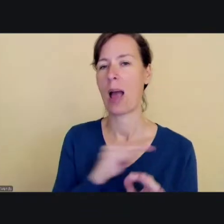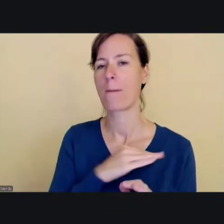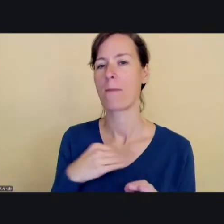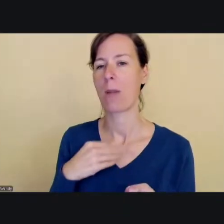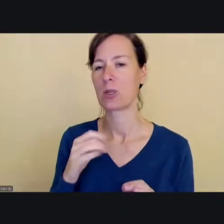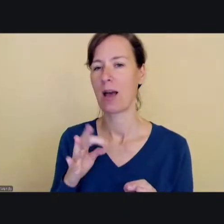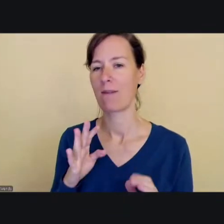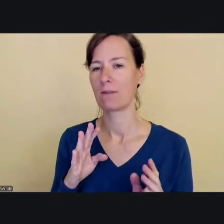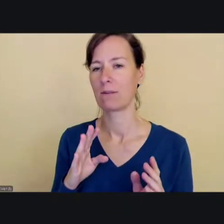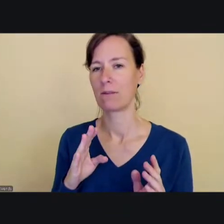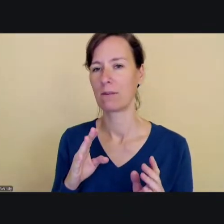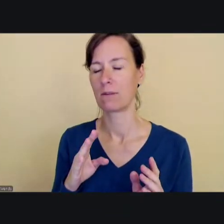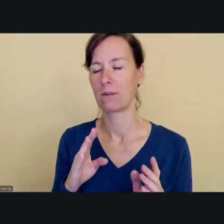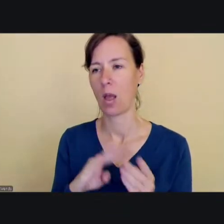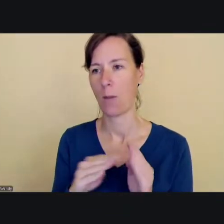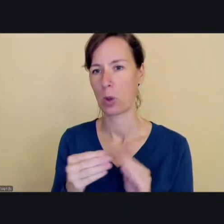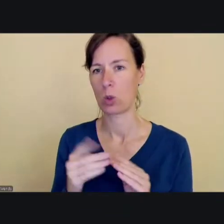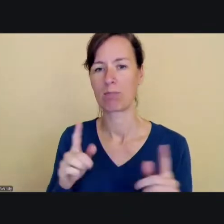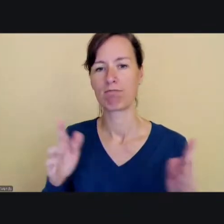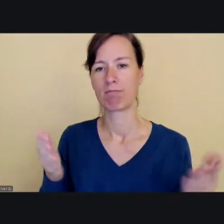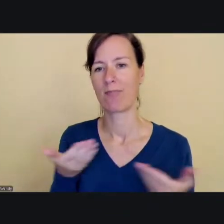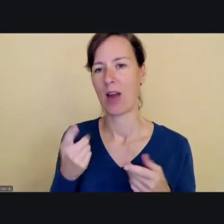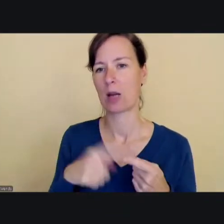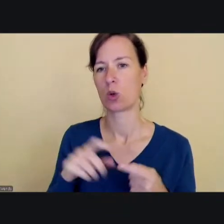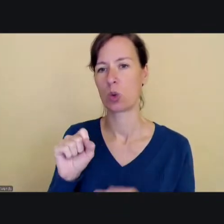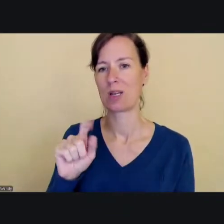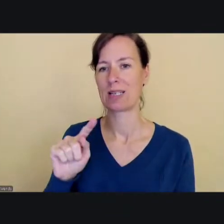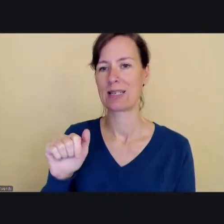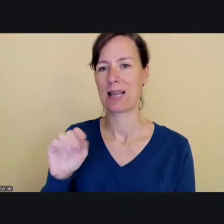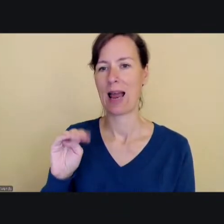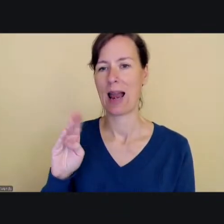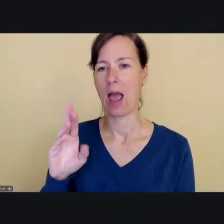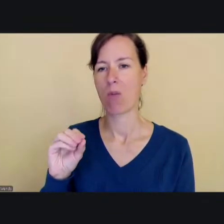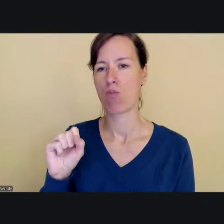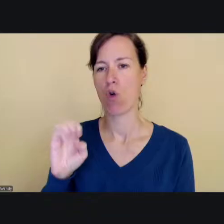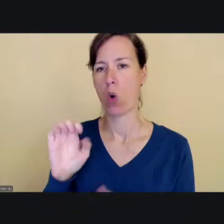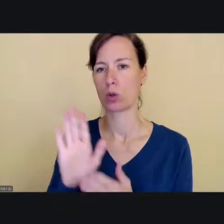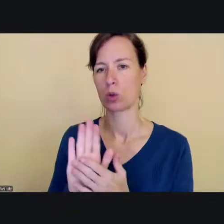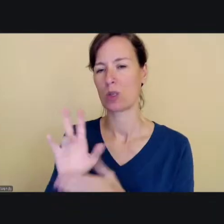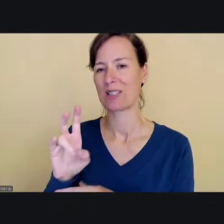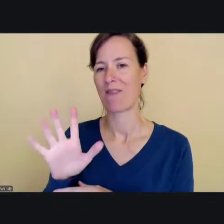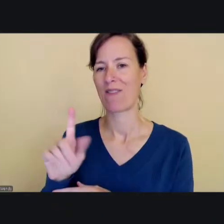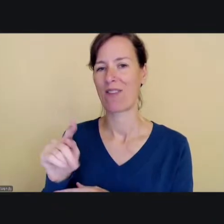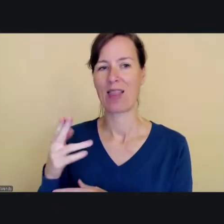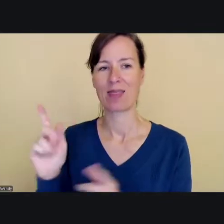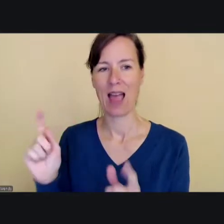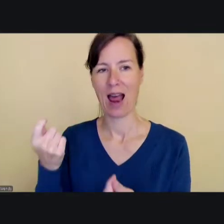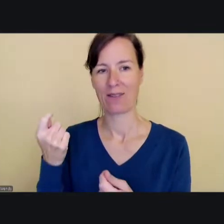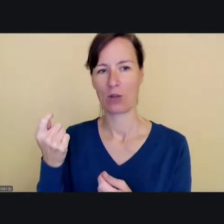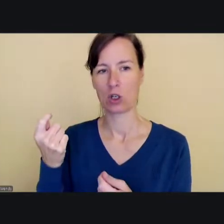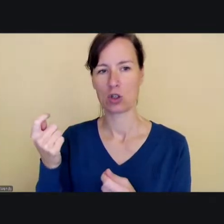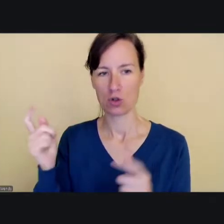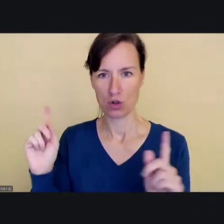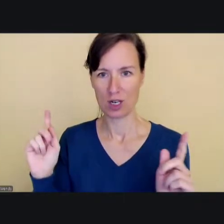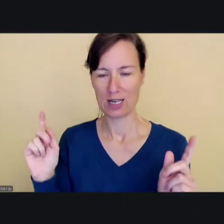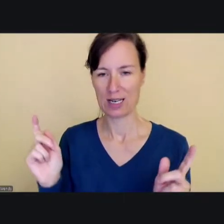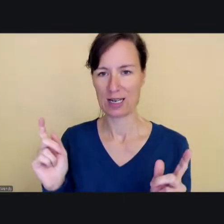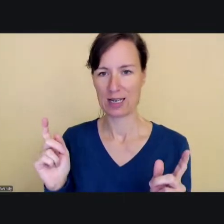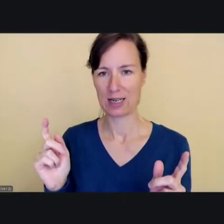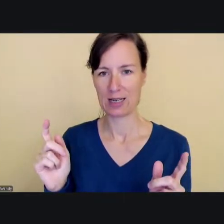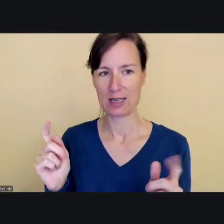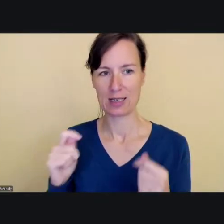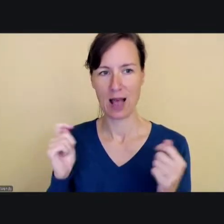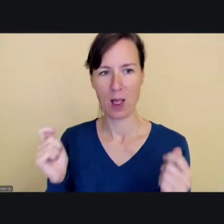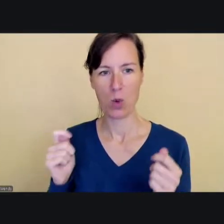invited to the St. Ambrose School 75th anniversary celebration. There will be a